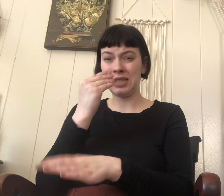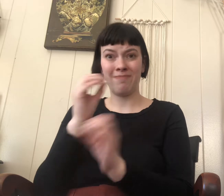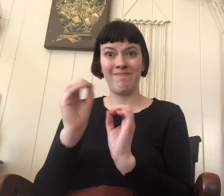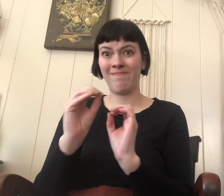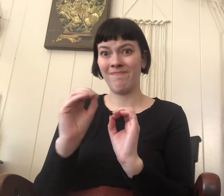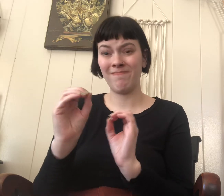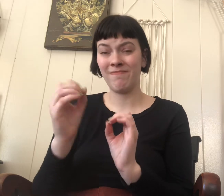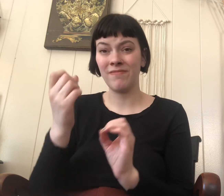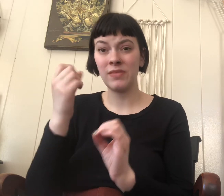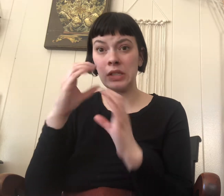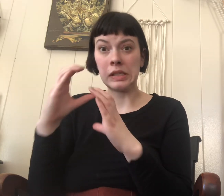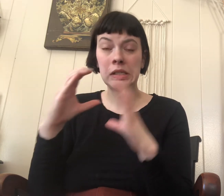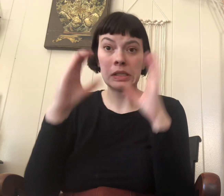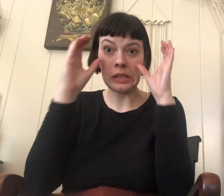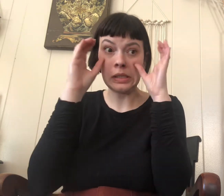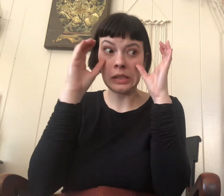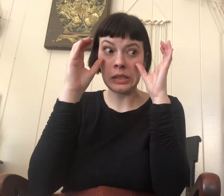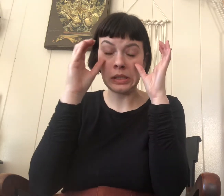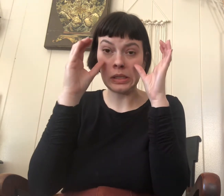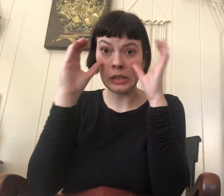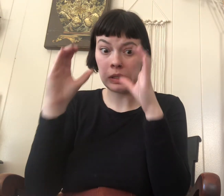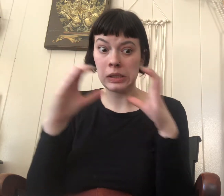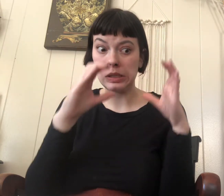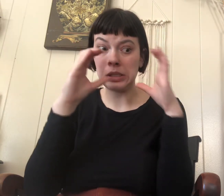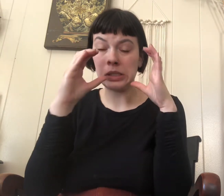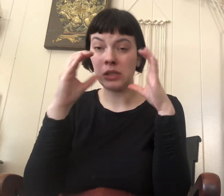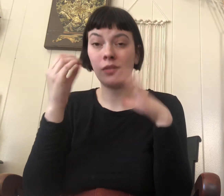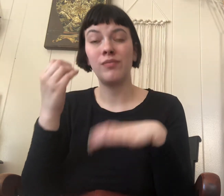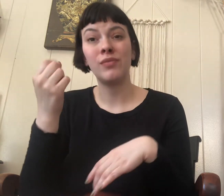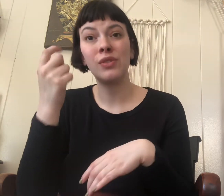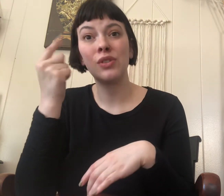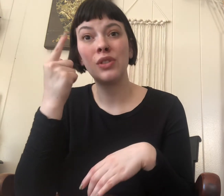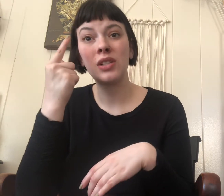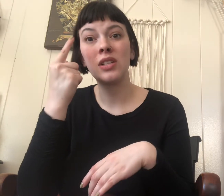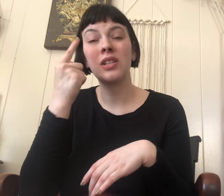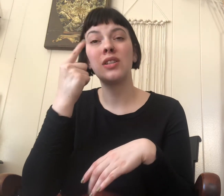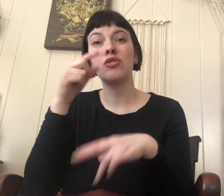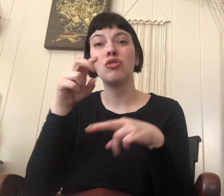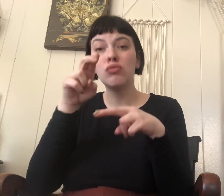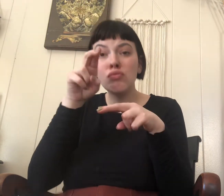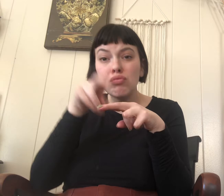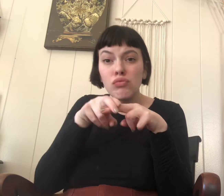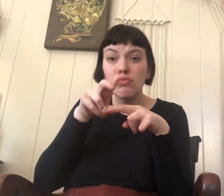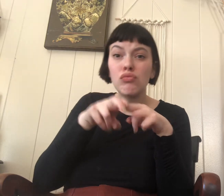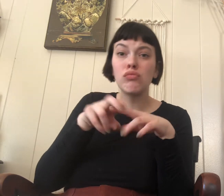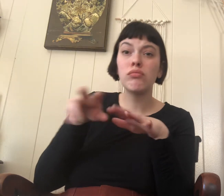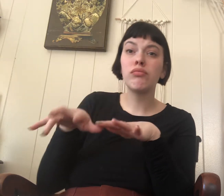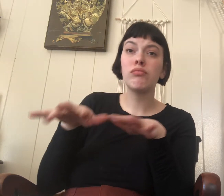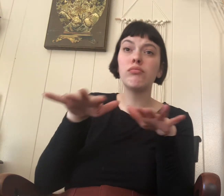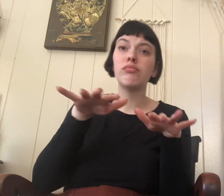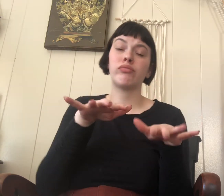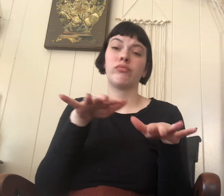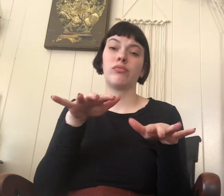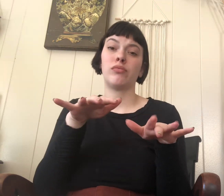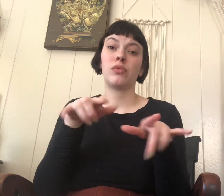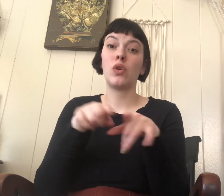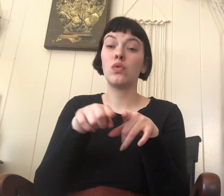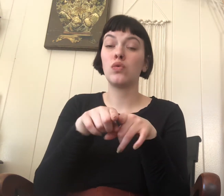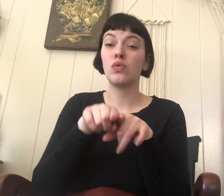also close their eyes and we will still take care of them. That's not a problem to worry about. Also, a family member is always a good